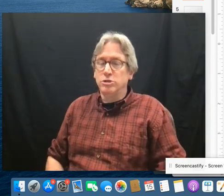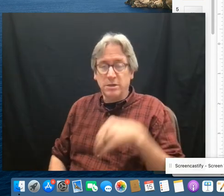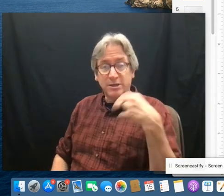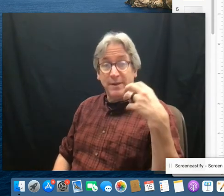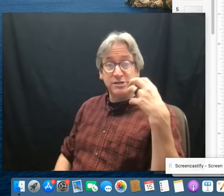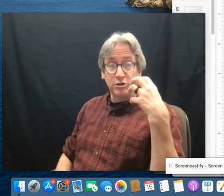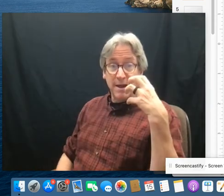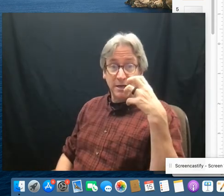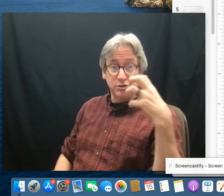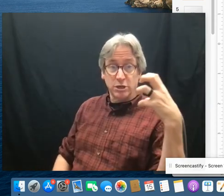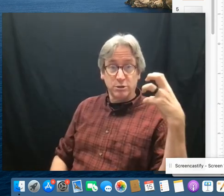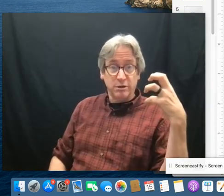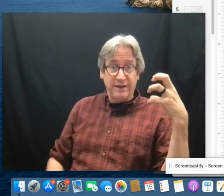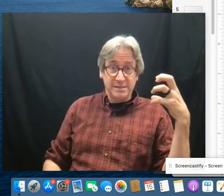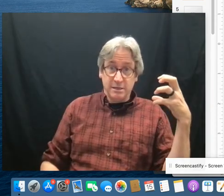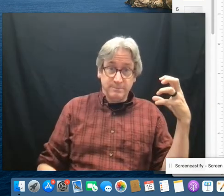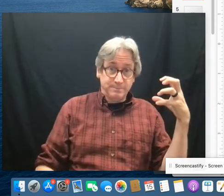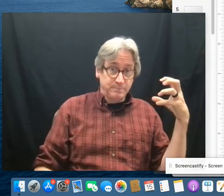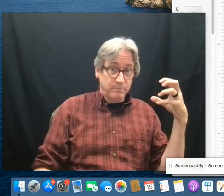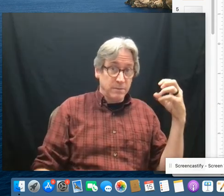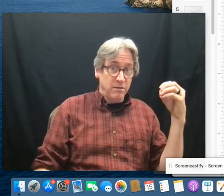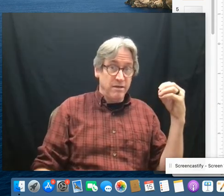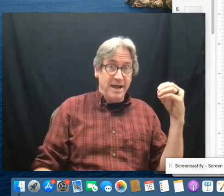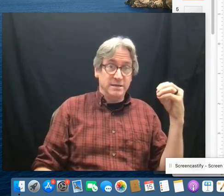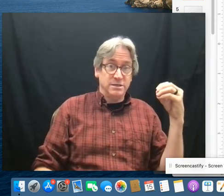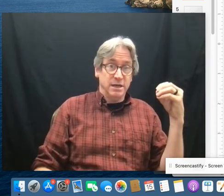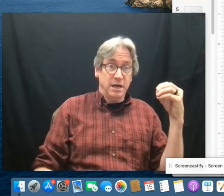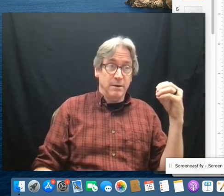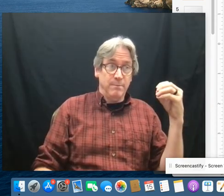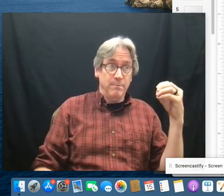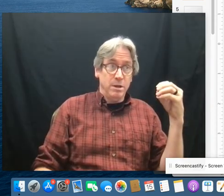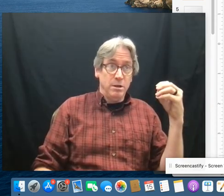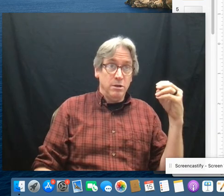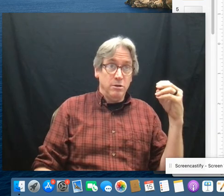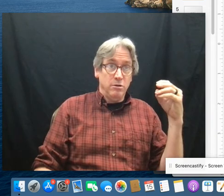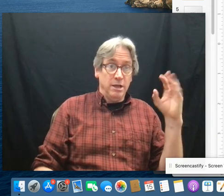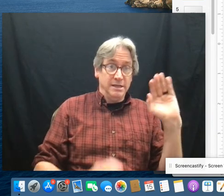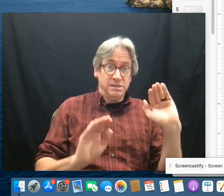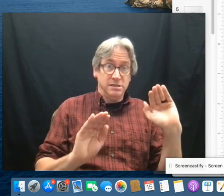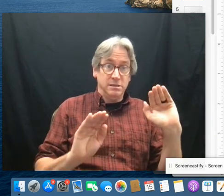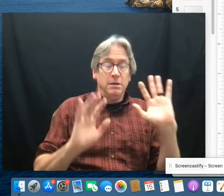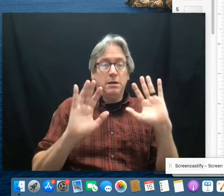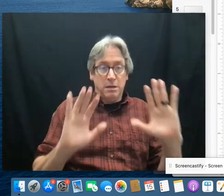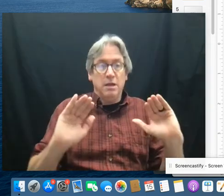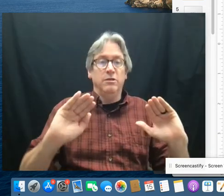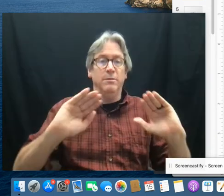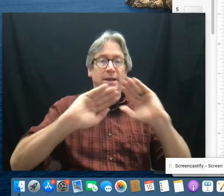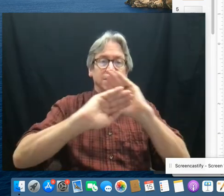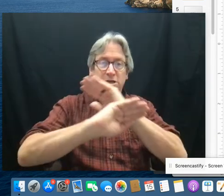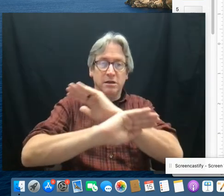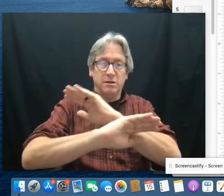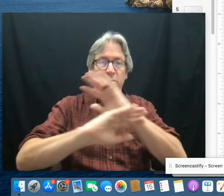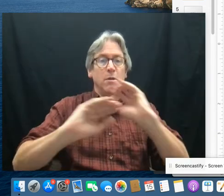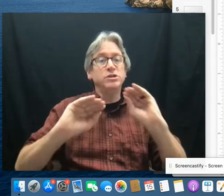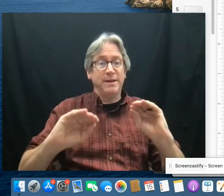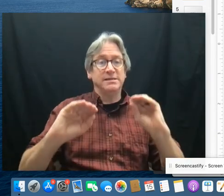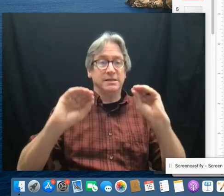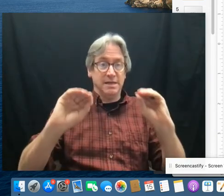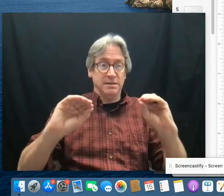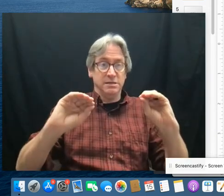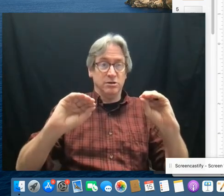We'll talk about the basic grammatic structure of ASL. That it's the